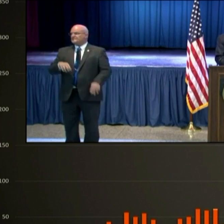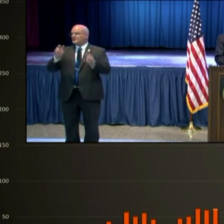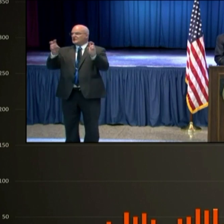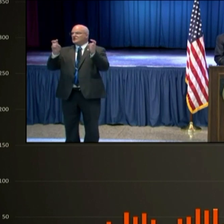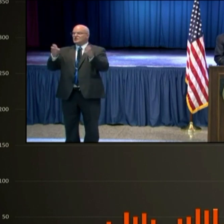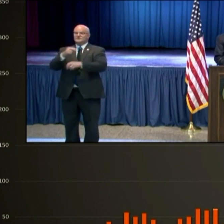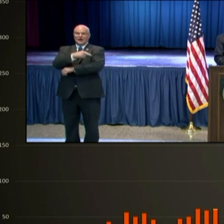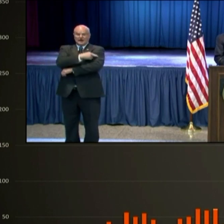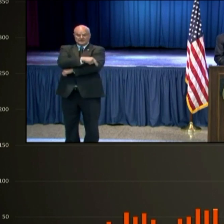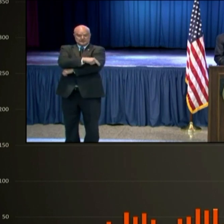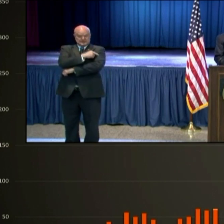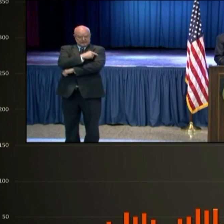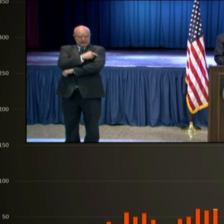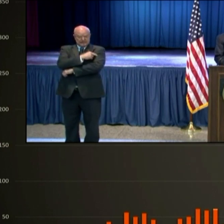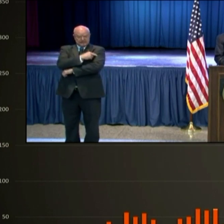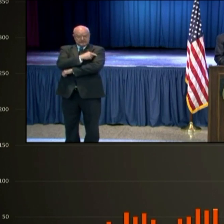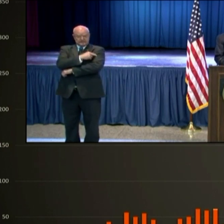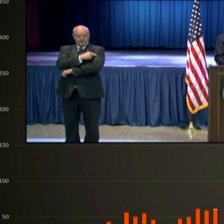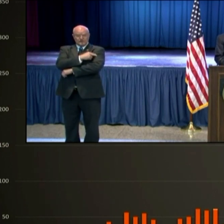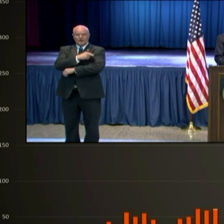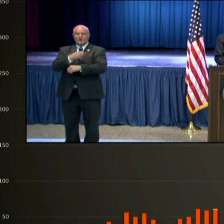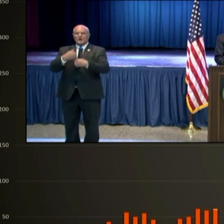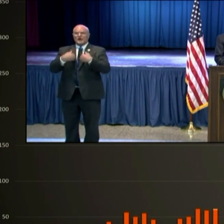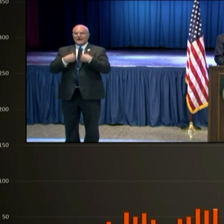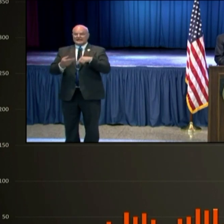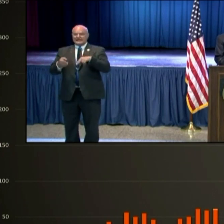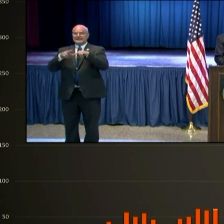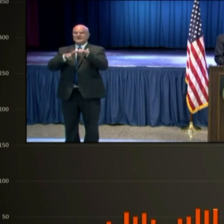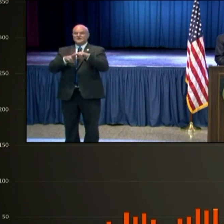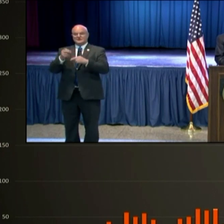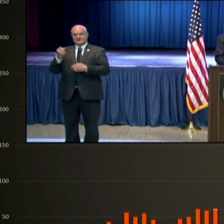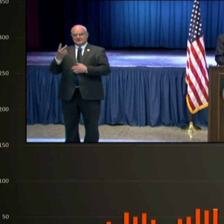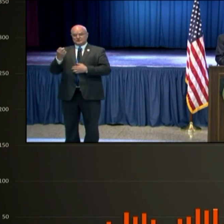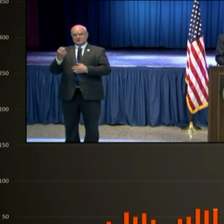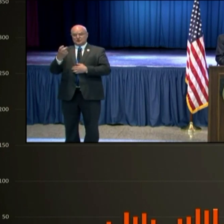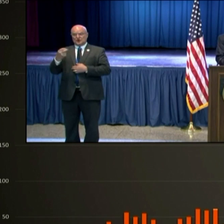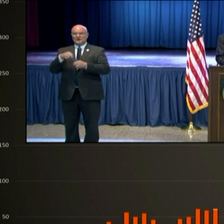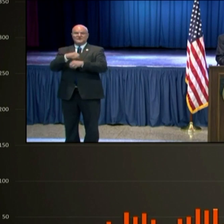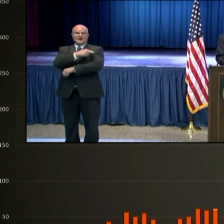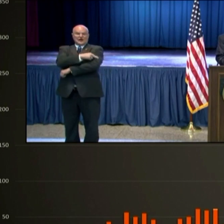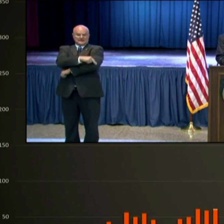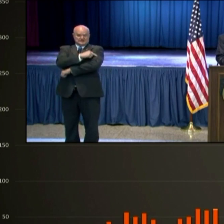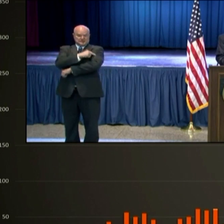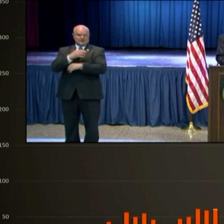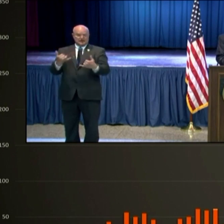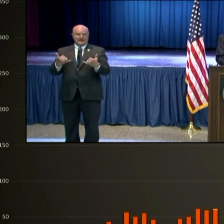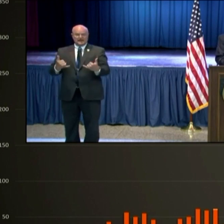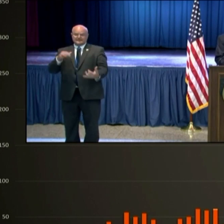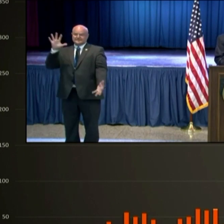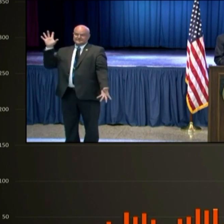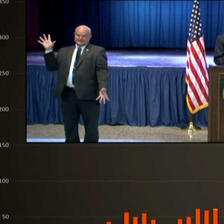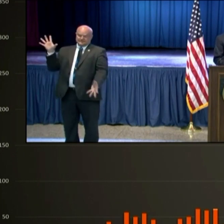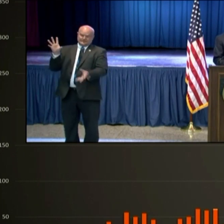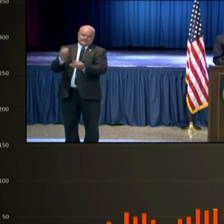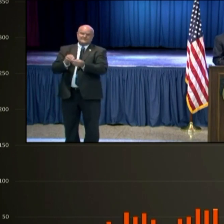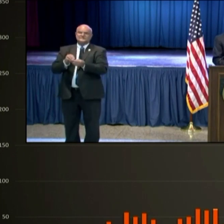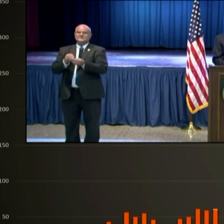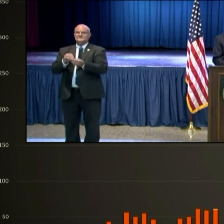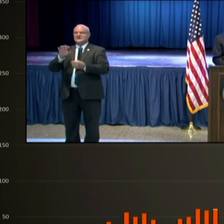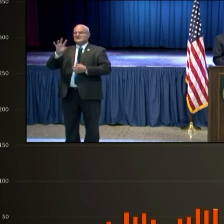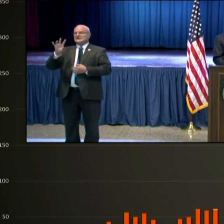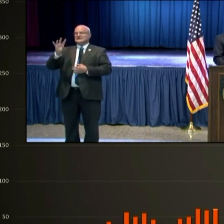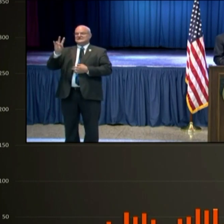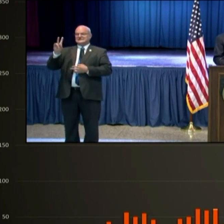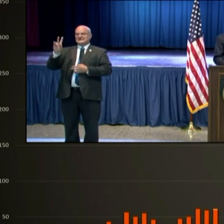of hospitalizations, we had an increase of 12 that have been hospitalized. That brings our hospitalizations to